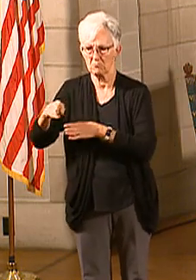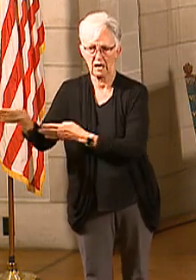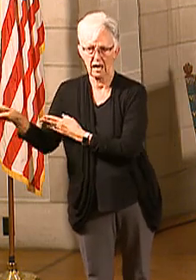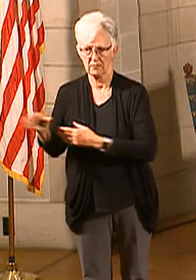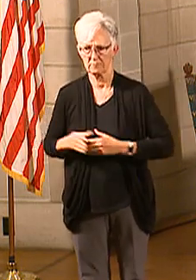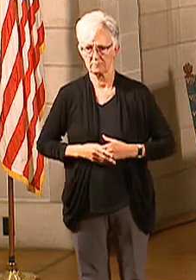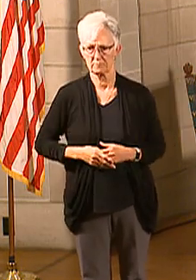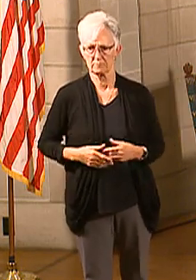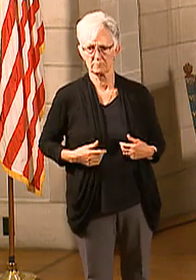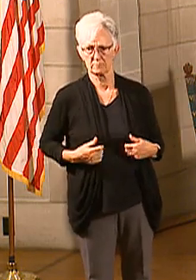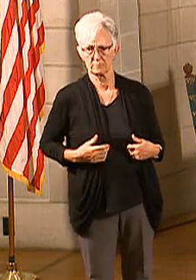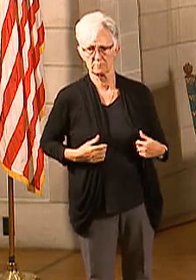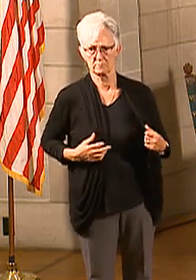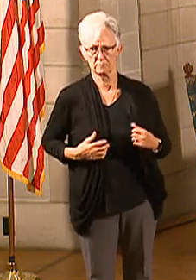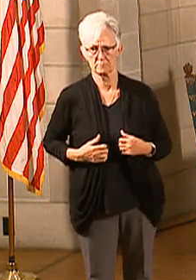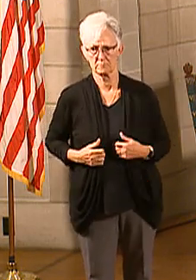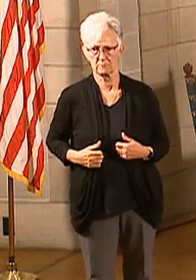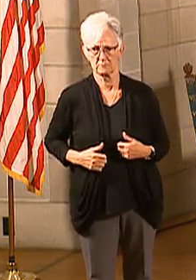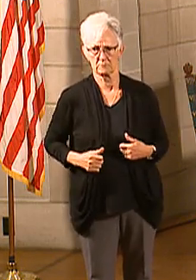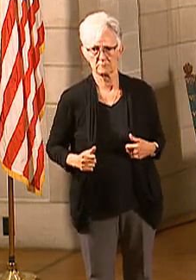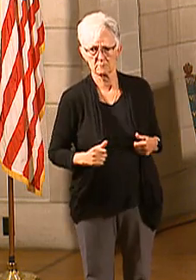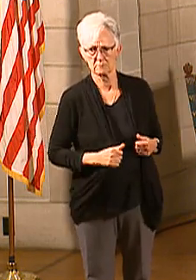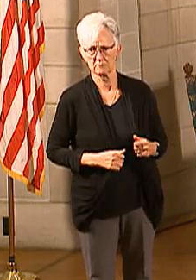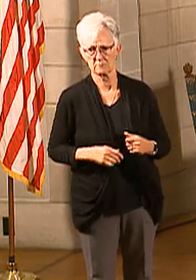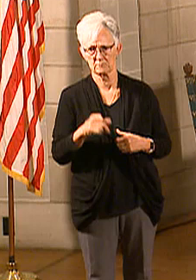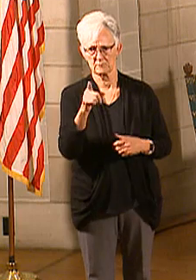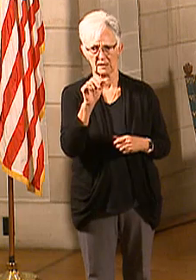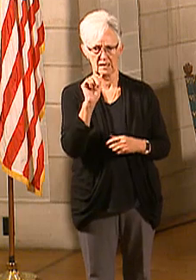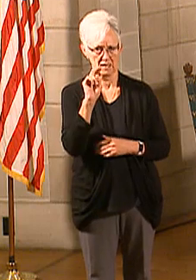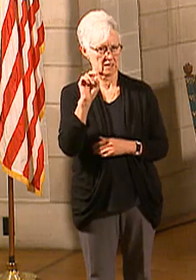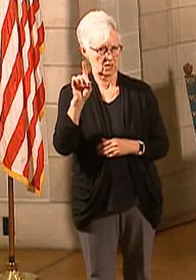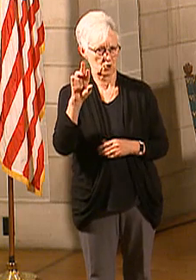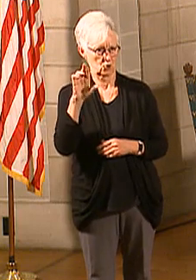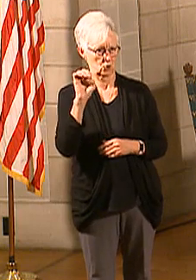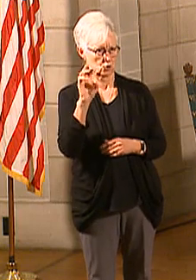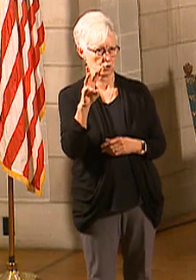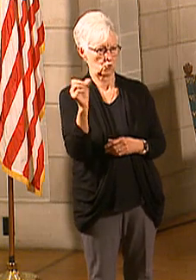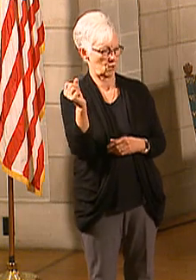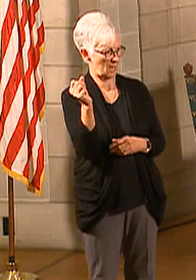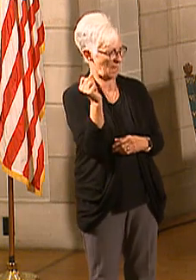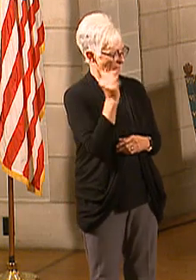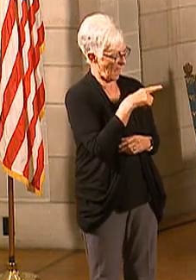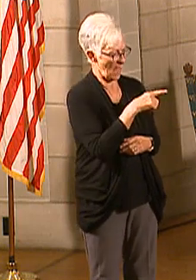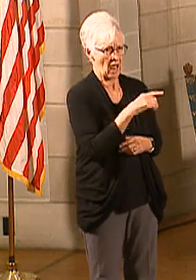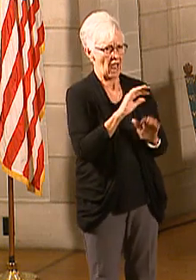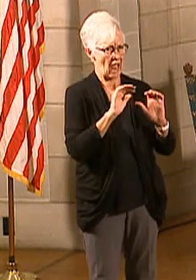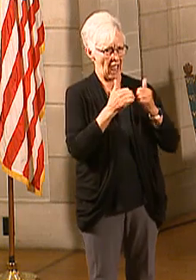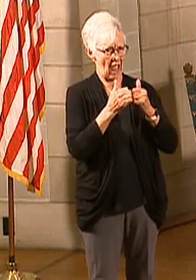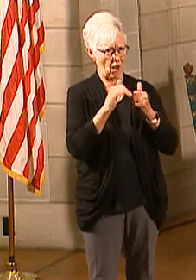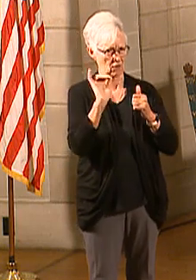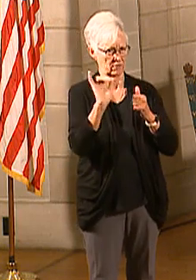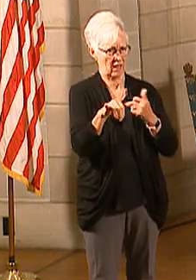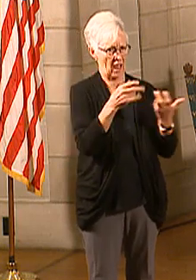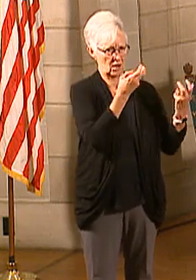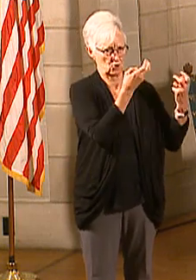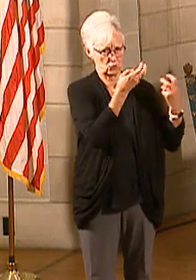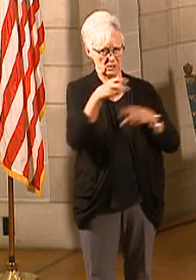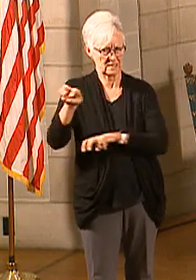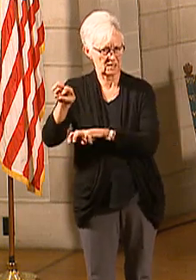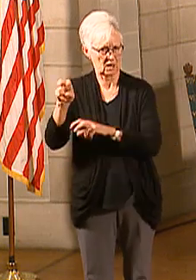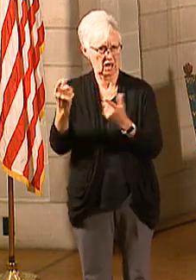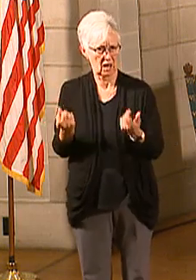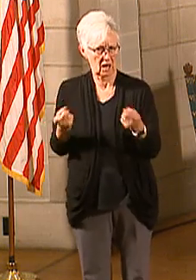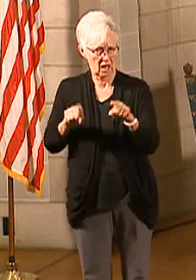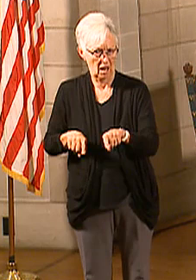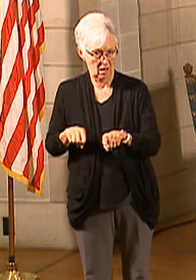Yeah, Andrew. How has that transition gone, and was it faster than what you expected? Did the state save any